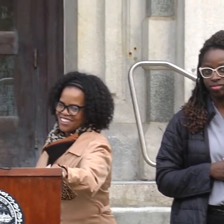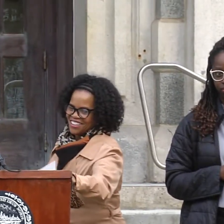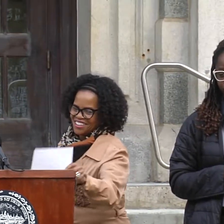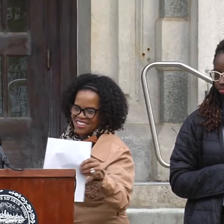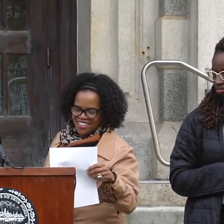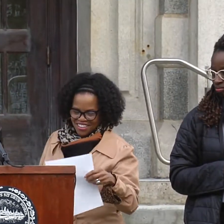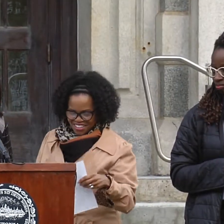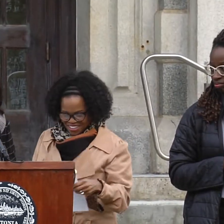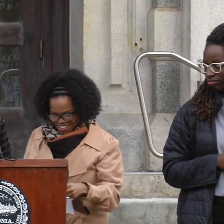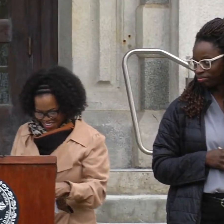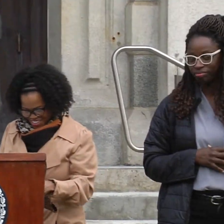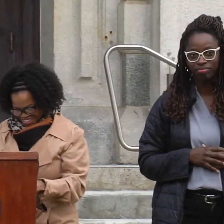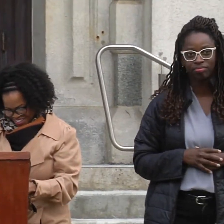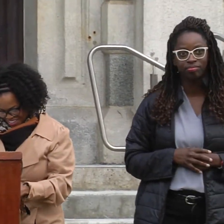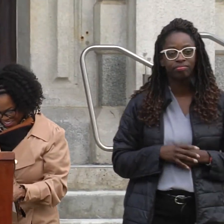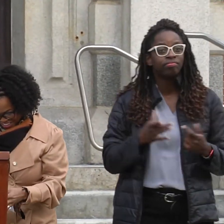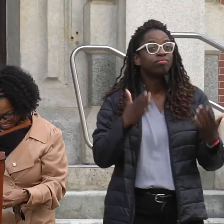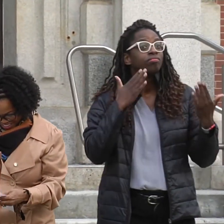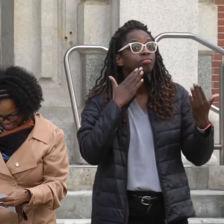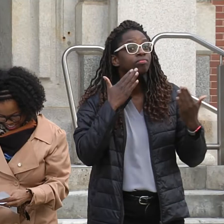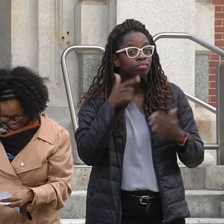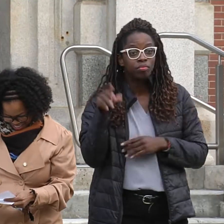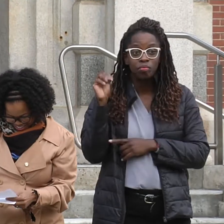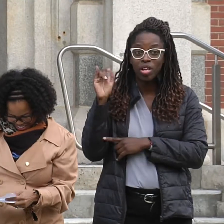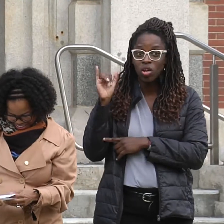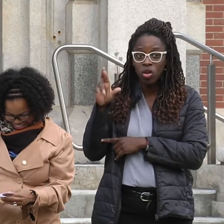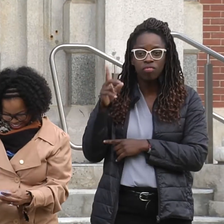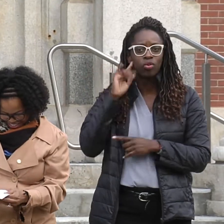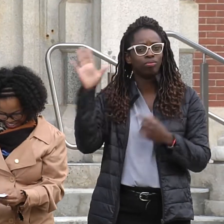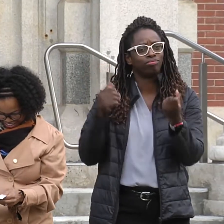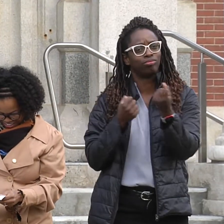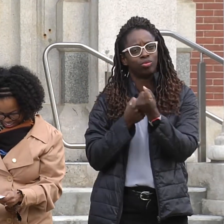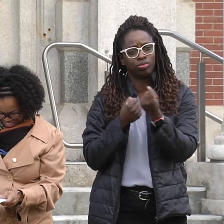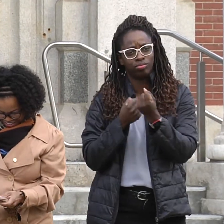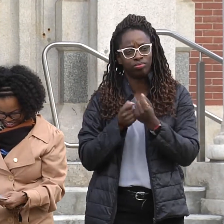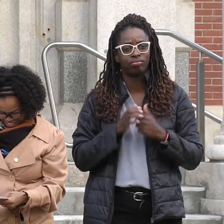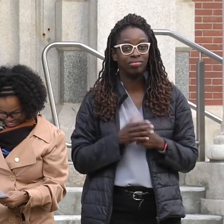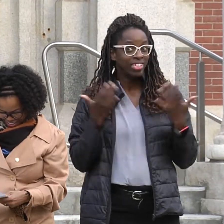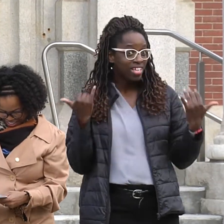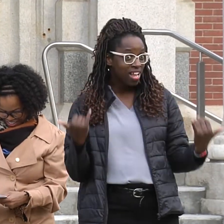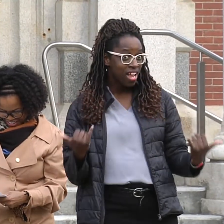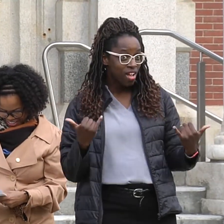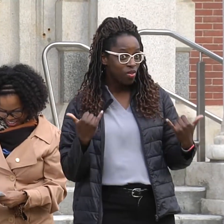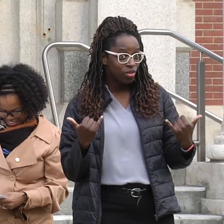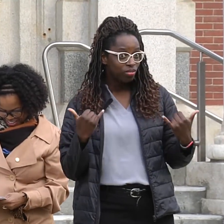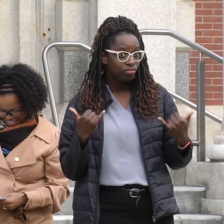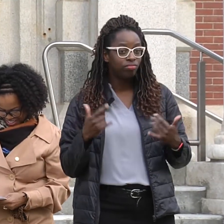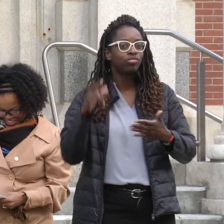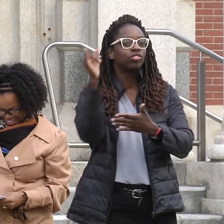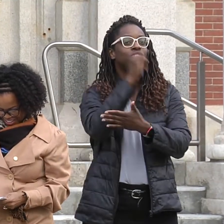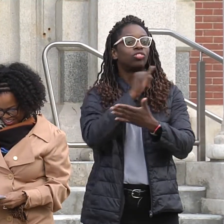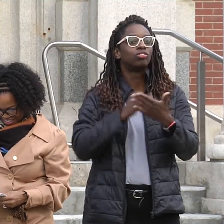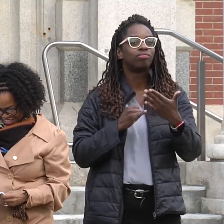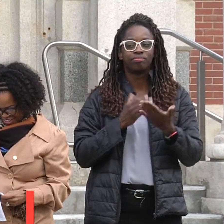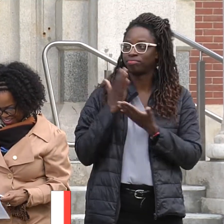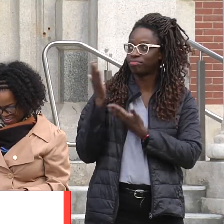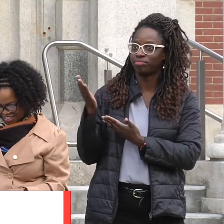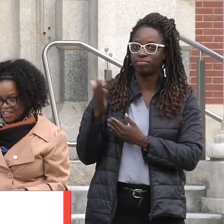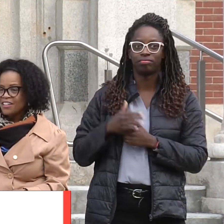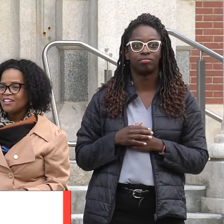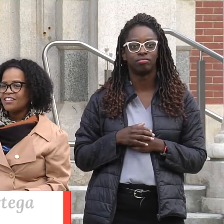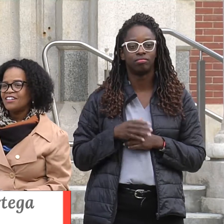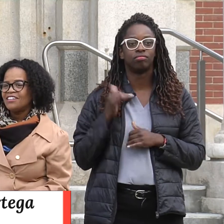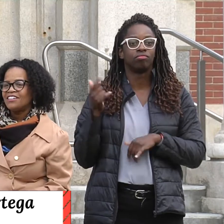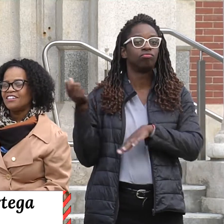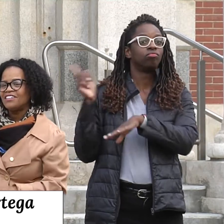chocolate. Thank you so much, Mayor, for your support. And now we would like to invite the artist to say a few words. Matthew Hinçman